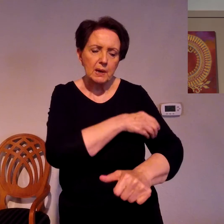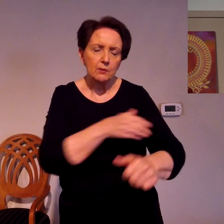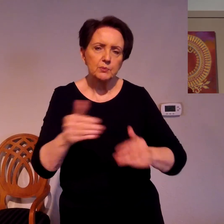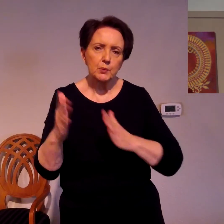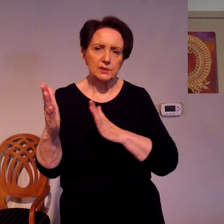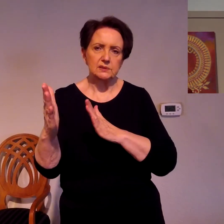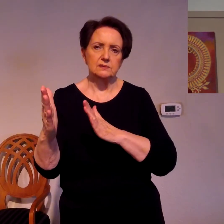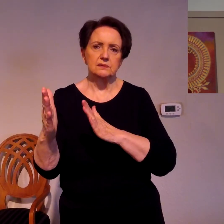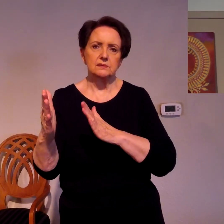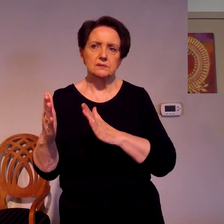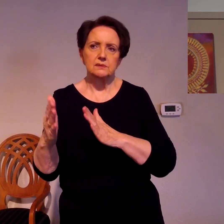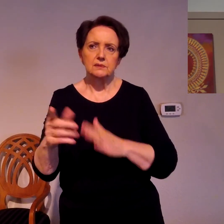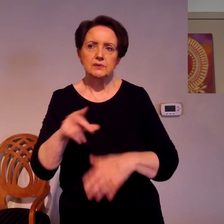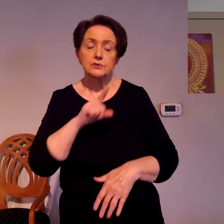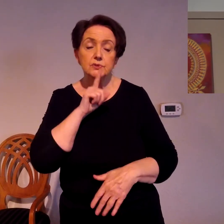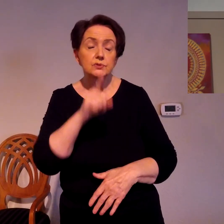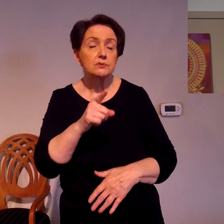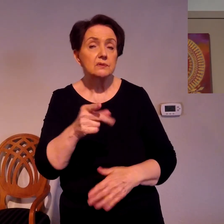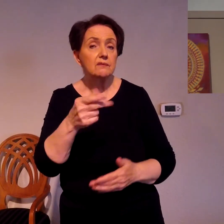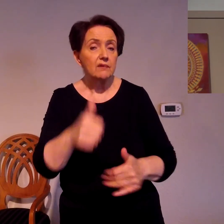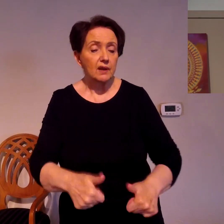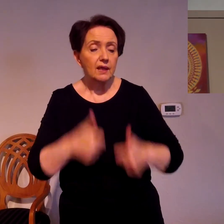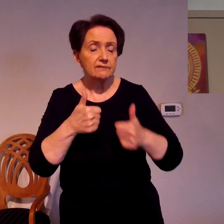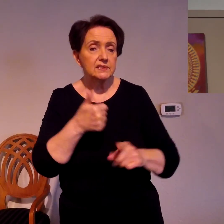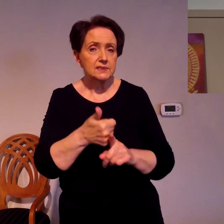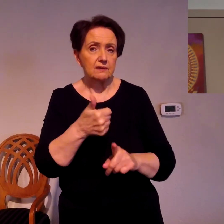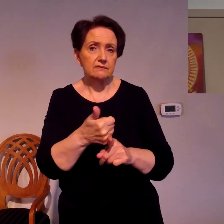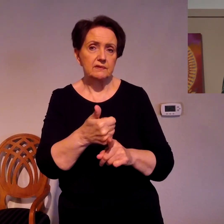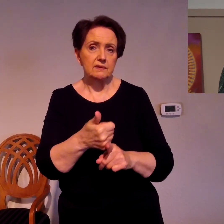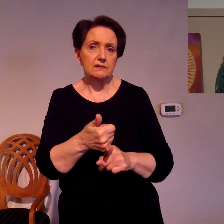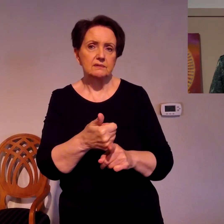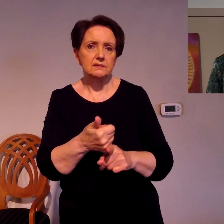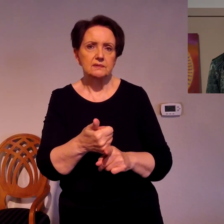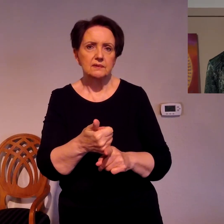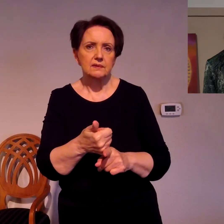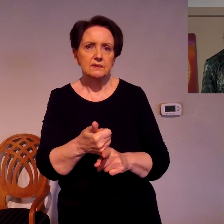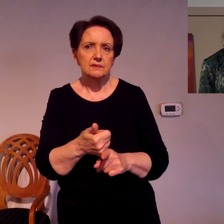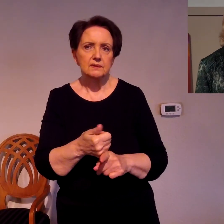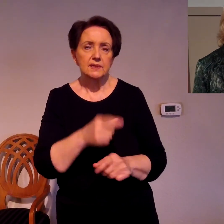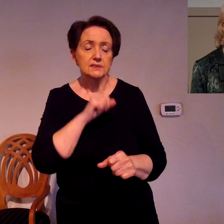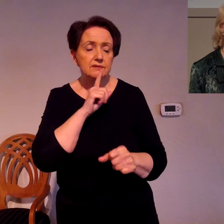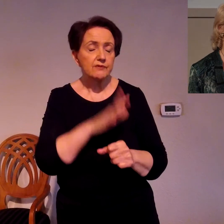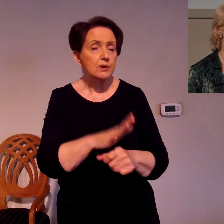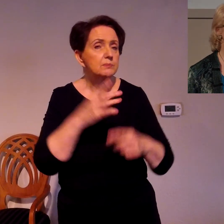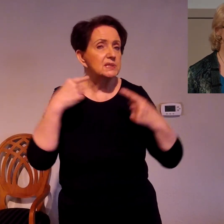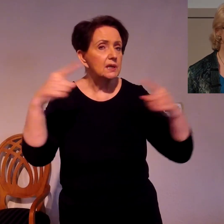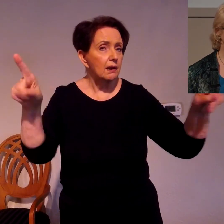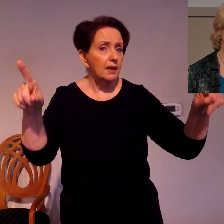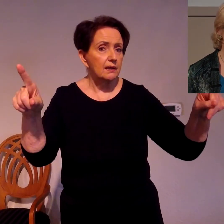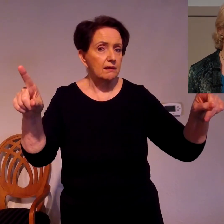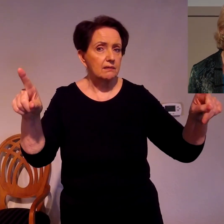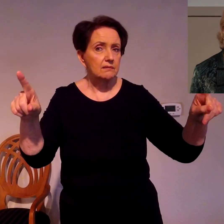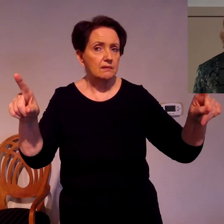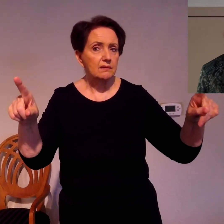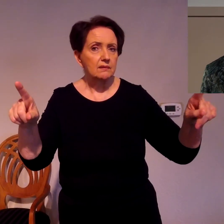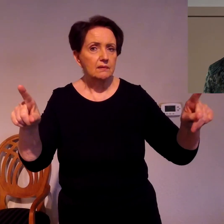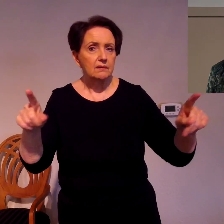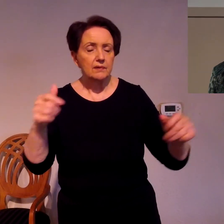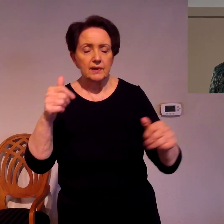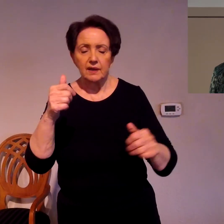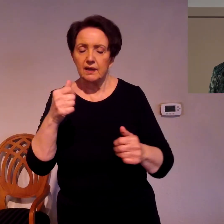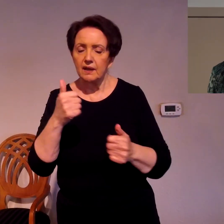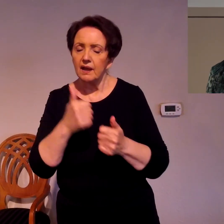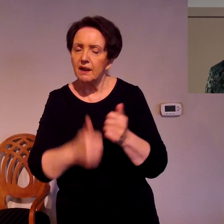presence that is the truth of life itself. Let us affirm and declare this morning that every time we open our